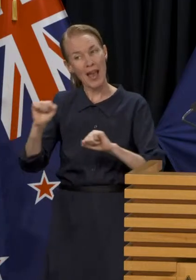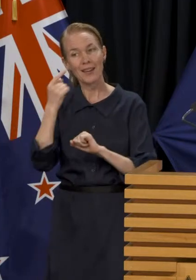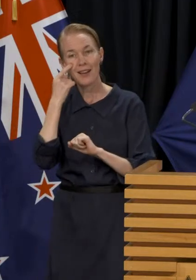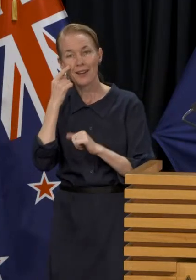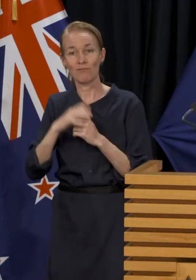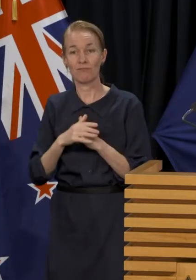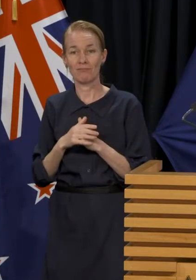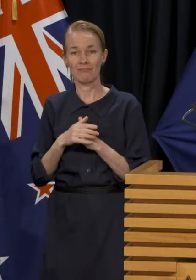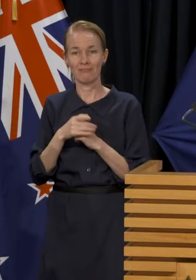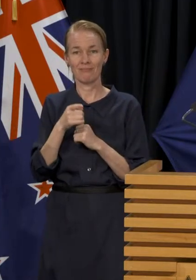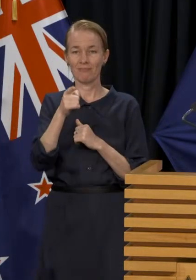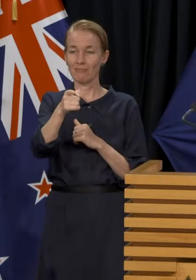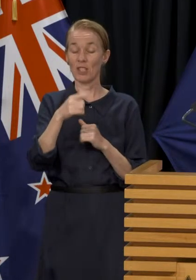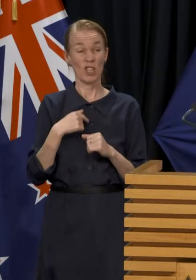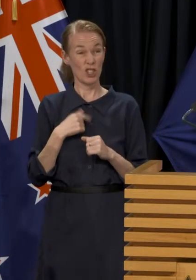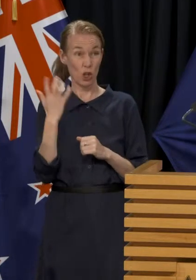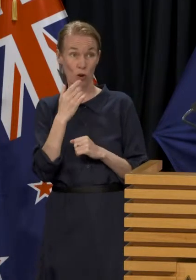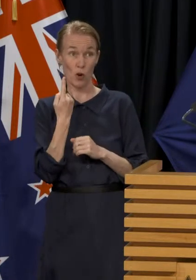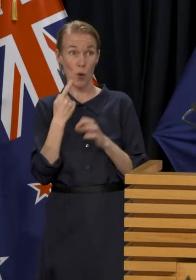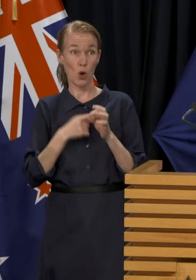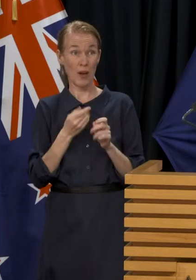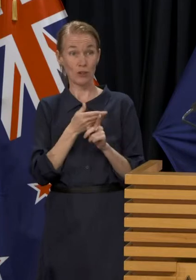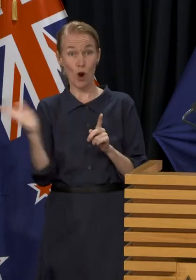TikTok? No.